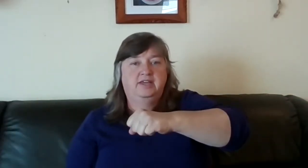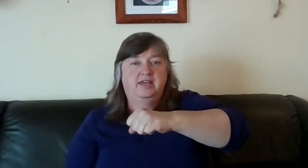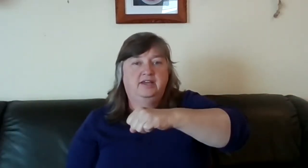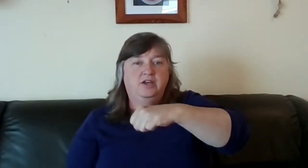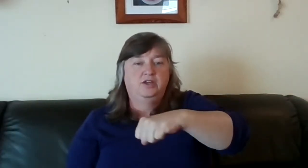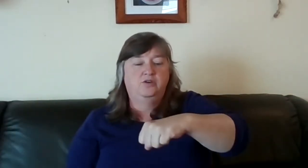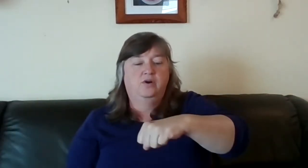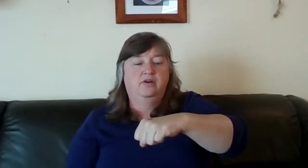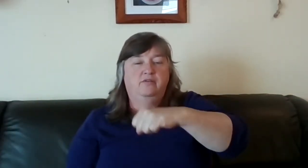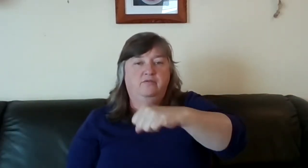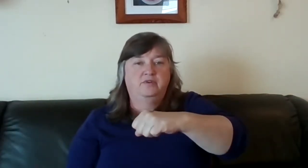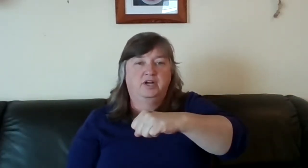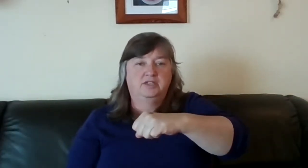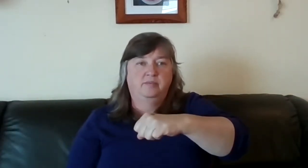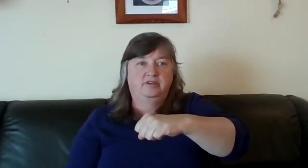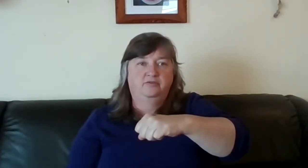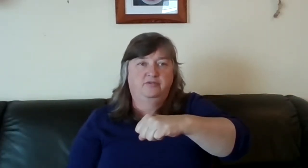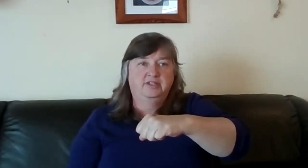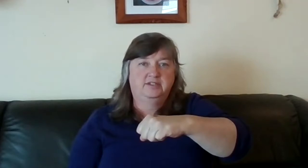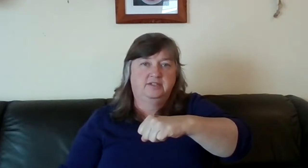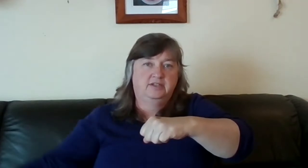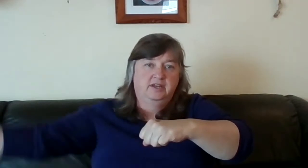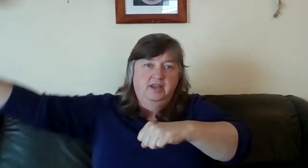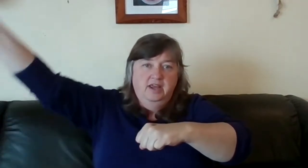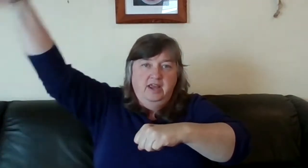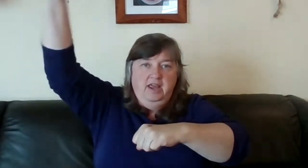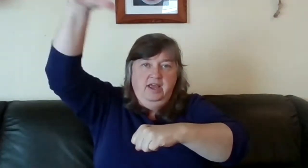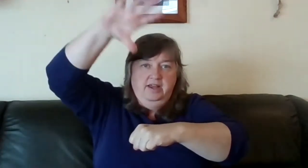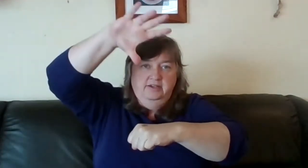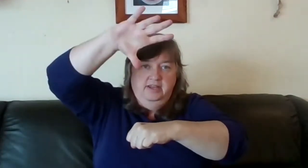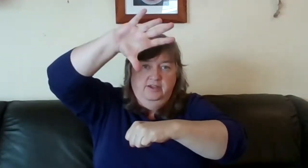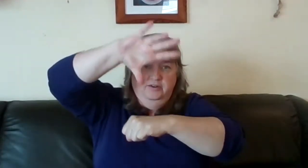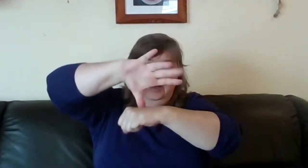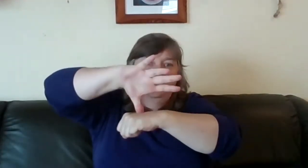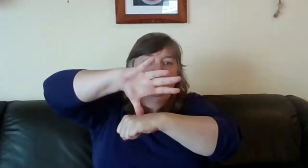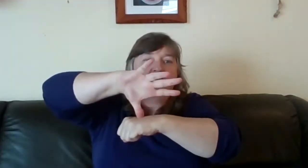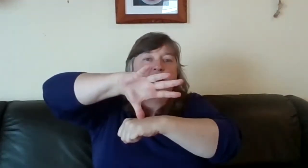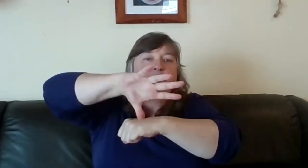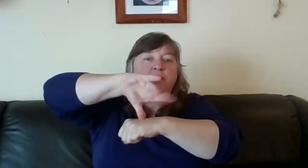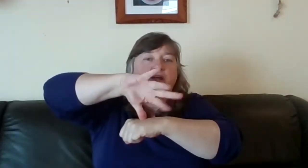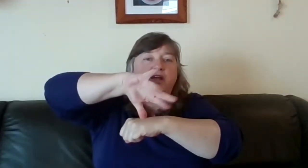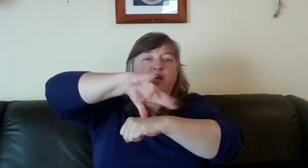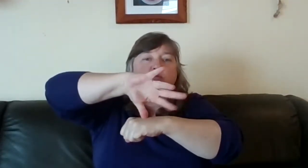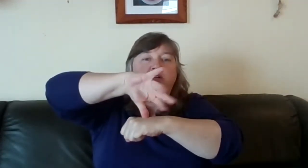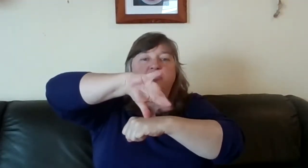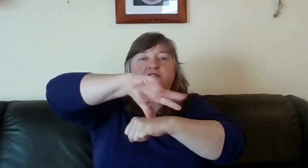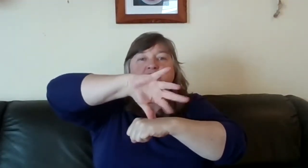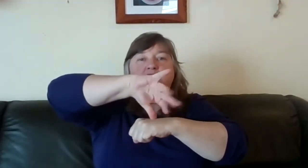take your non-dominant fist and take your dominant thumb and wiggle your fingers on